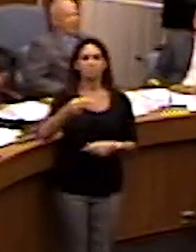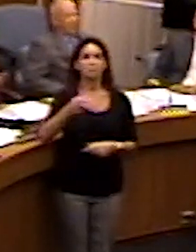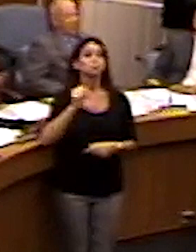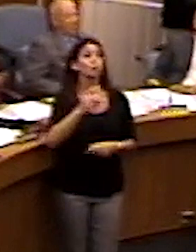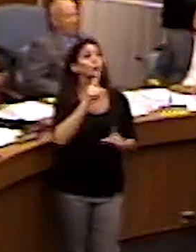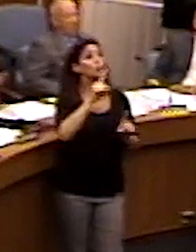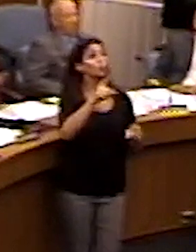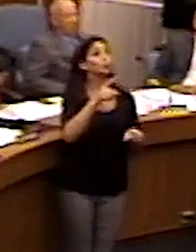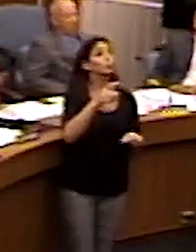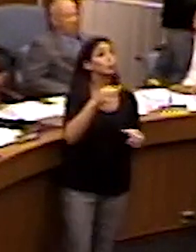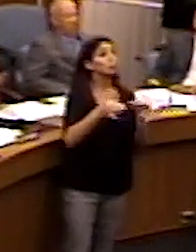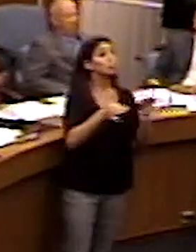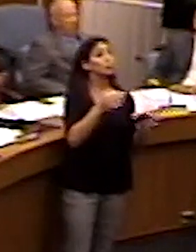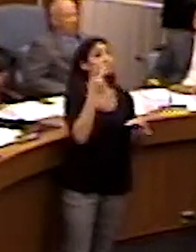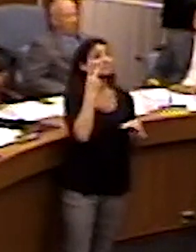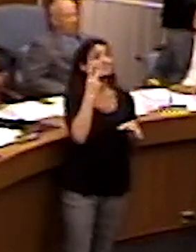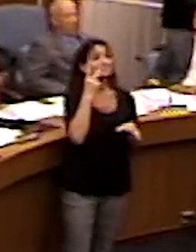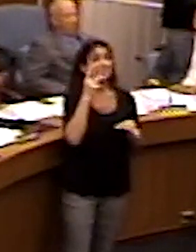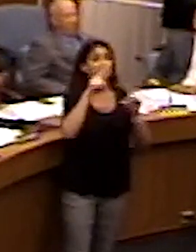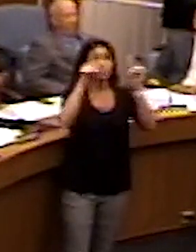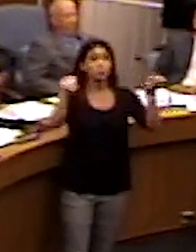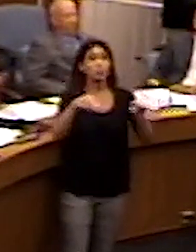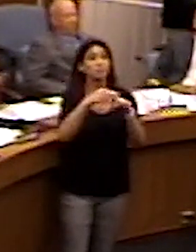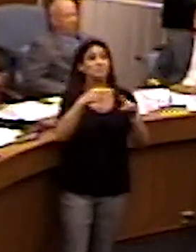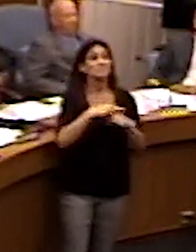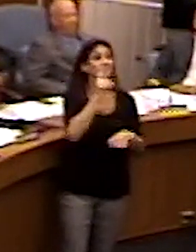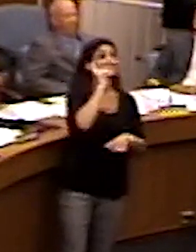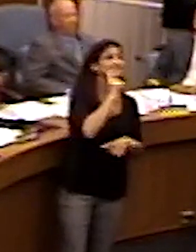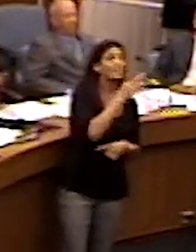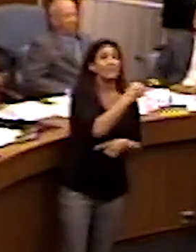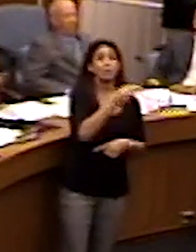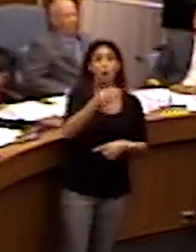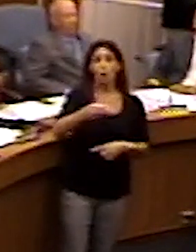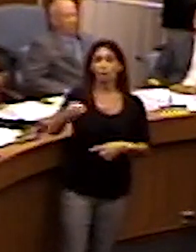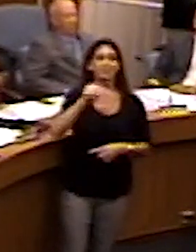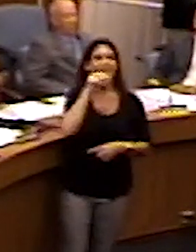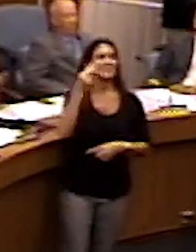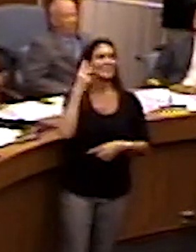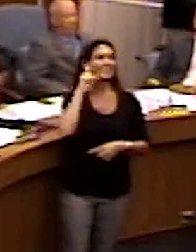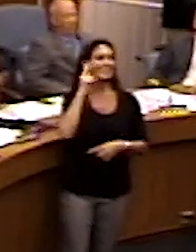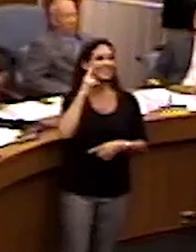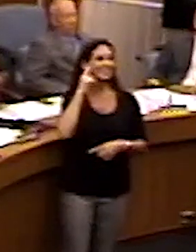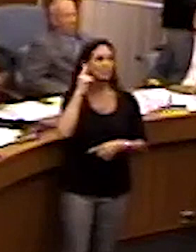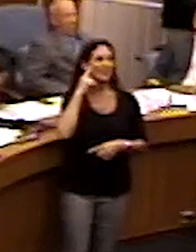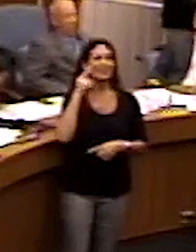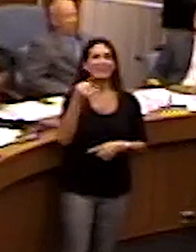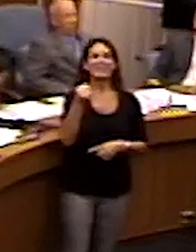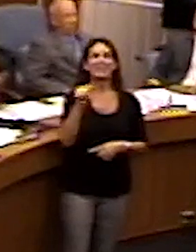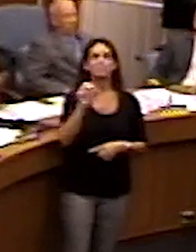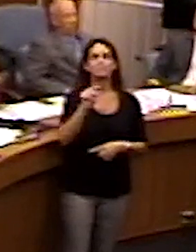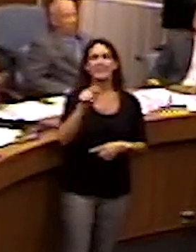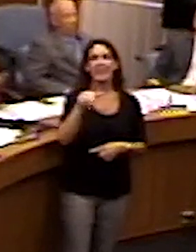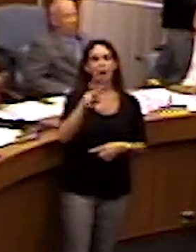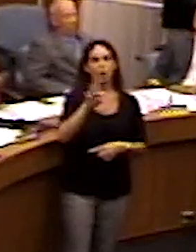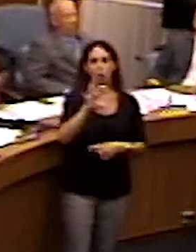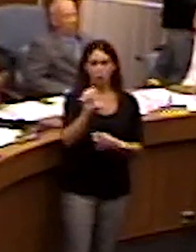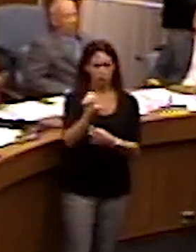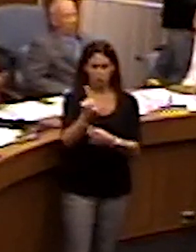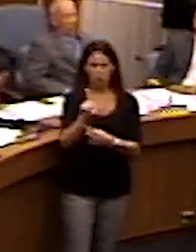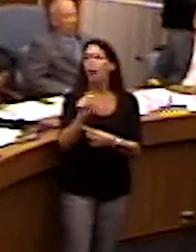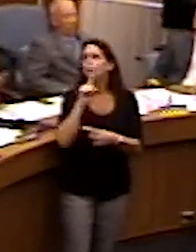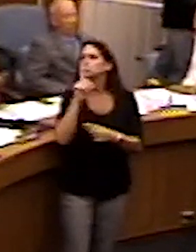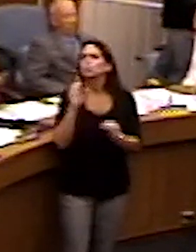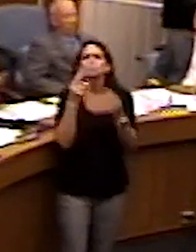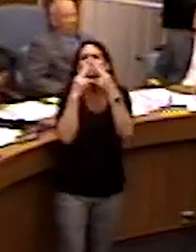go to courthouses, you'll see the notice to the deaf and hard of hearing. You don't see hearing impaired. I'm sure nobody means anything by